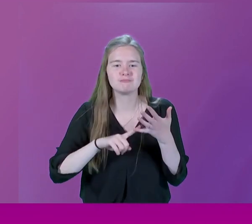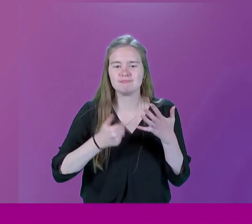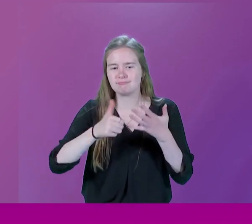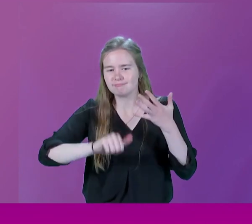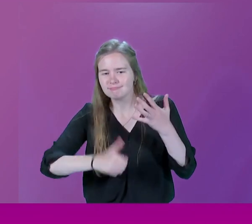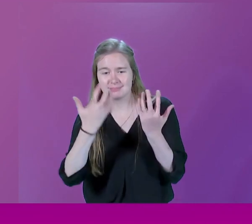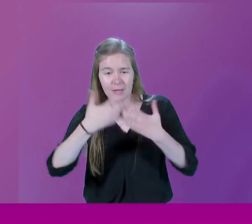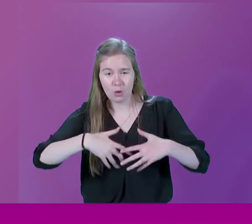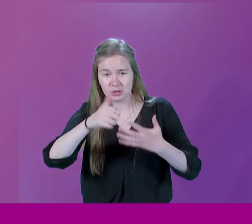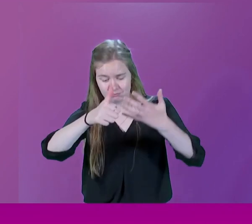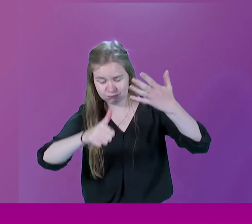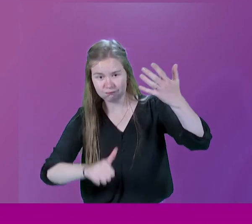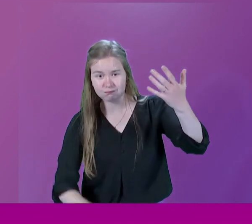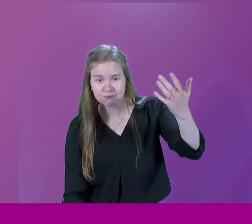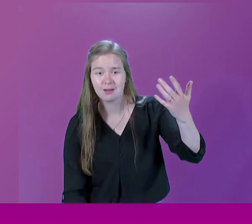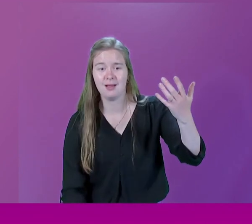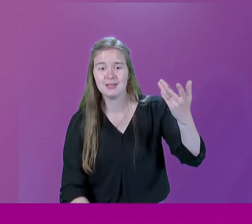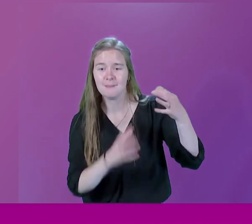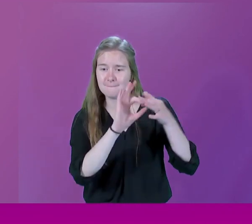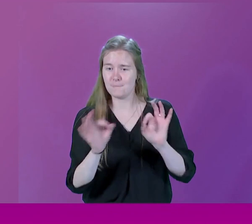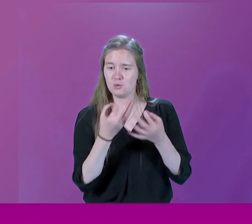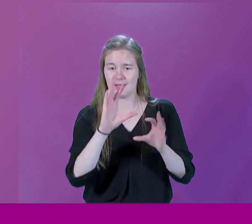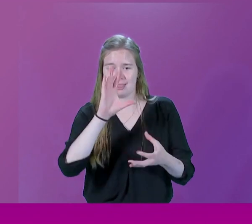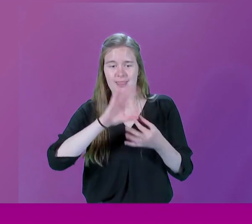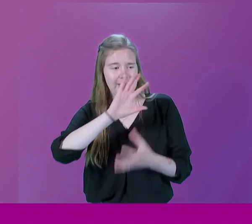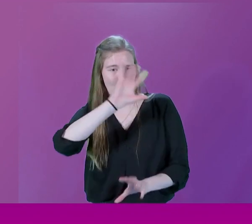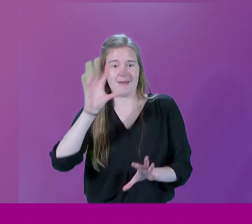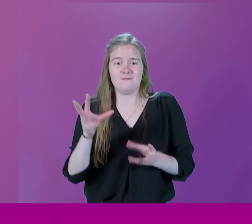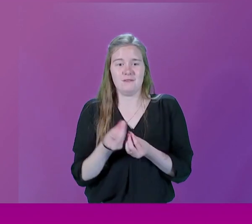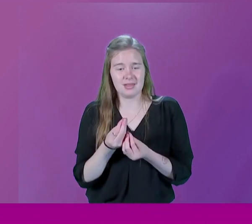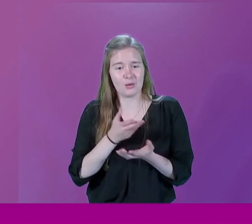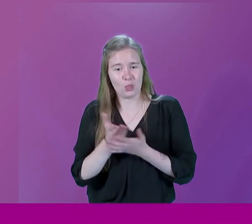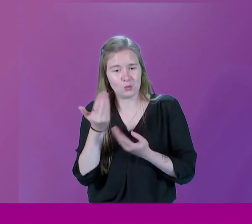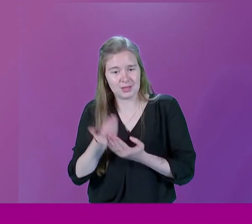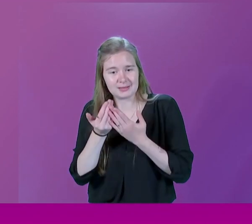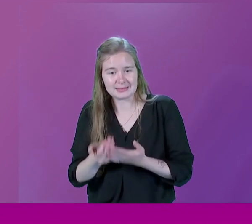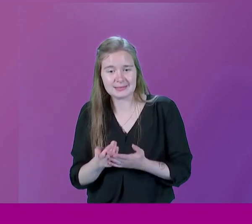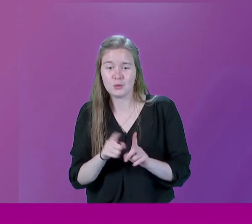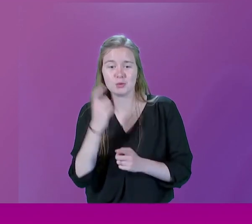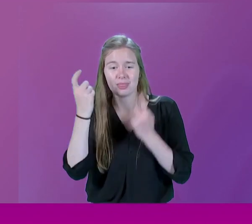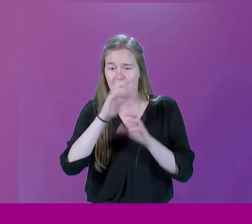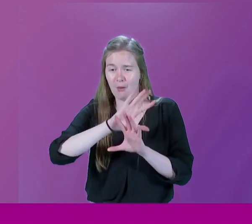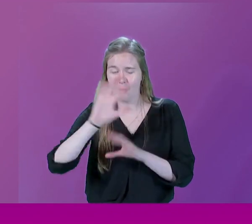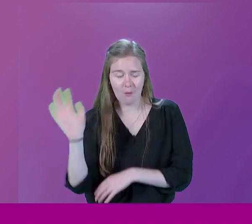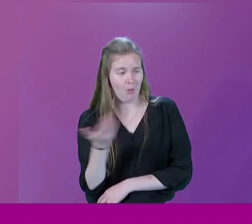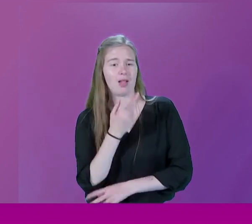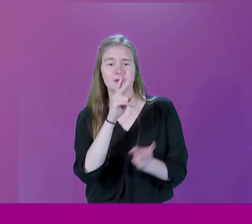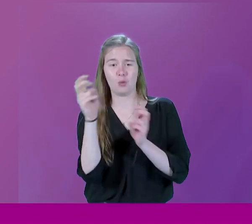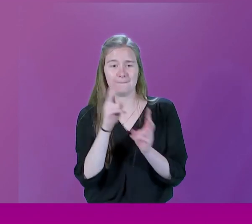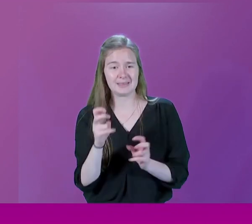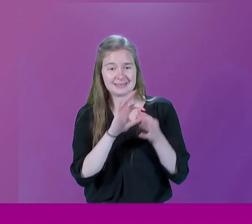thinking about technology, you're thinking about acoustics and architecture. You know, you're thinking about all sorts of